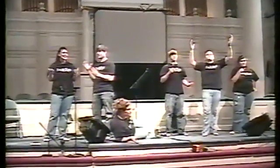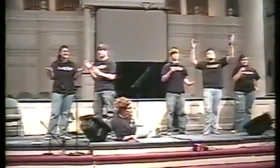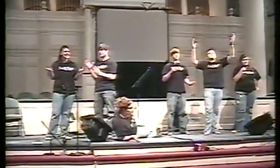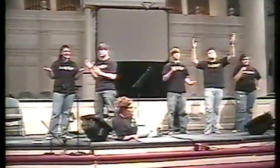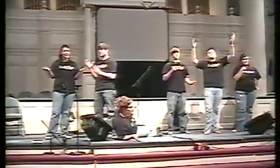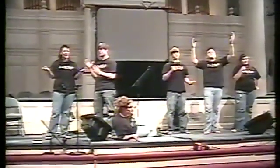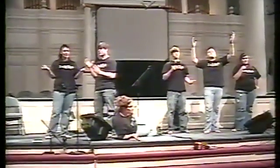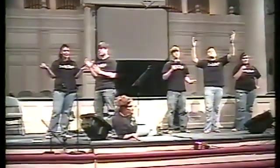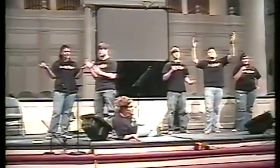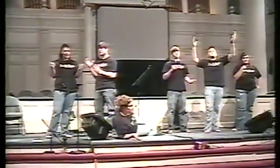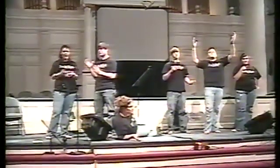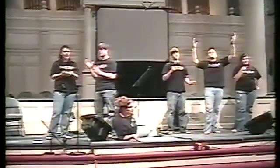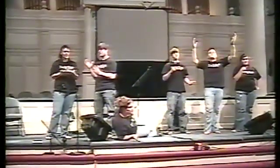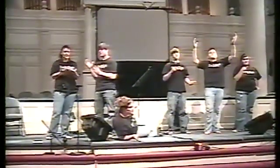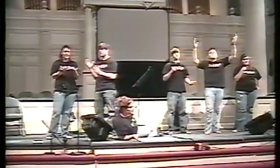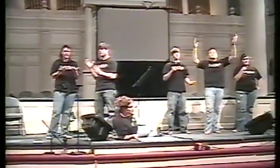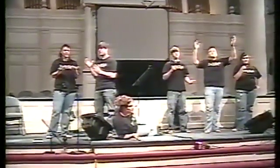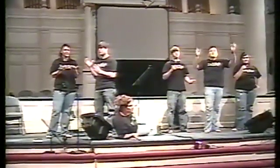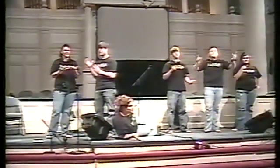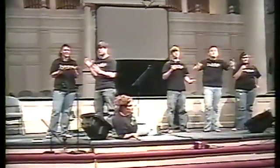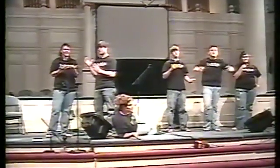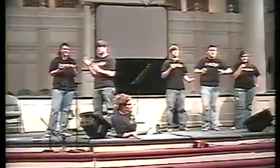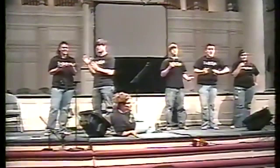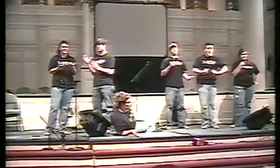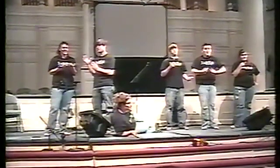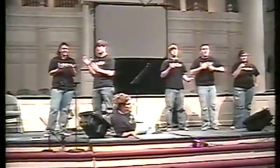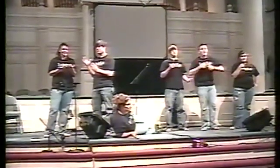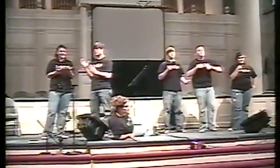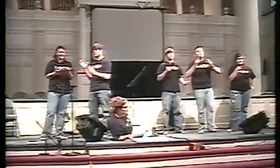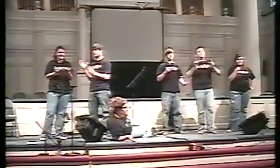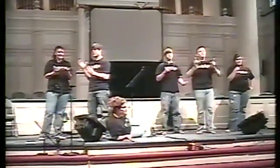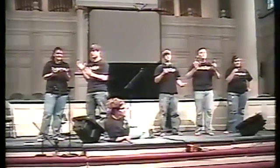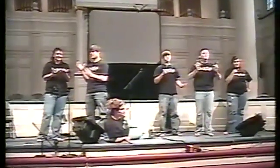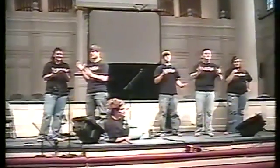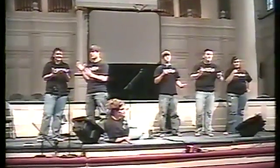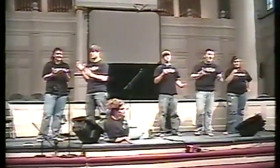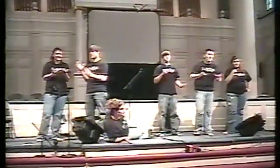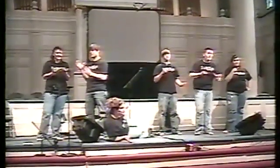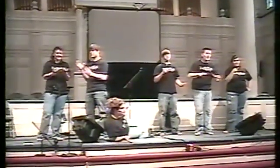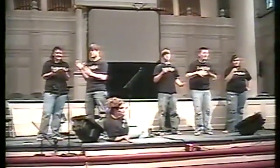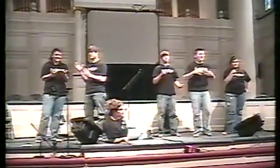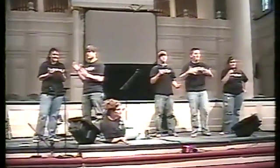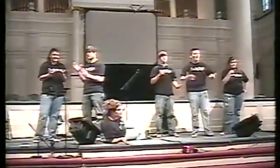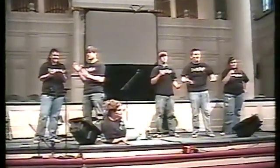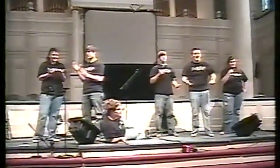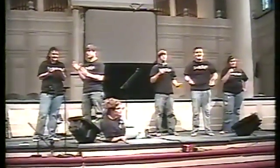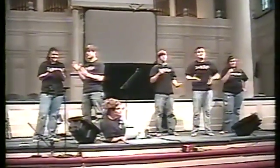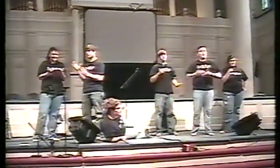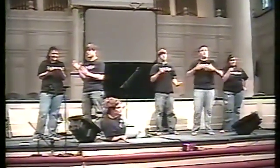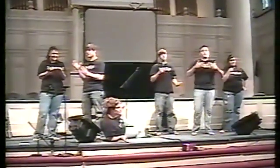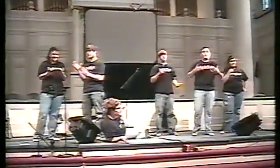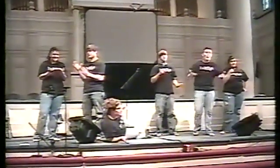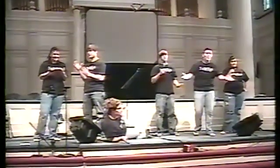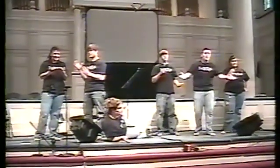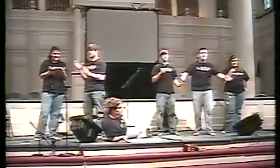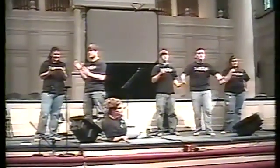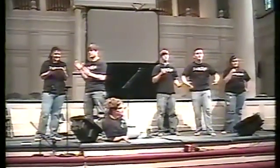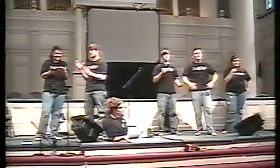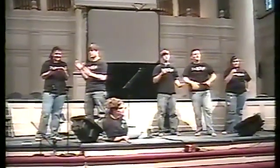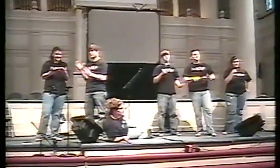translate the four spiritual laws into... Japanese. But I can't really make too much sense of their alphabet. I mean, come on. It's not a normal alphabet. So there